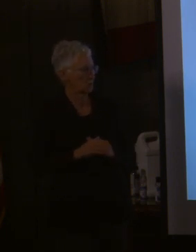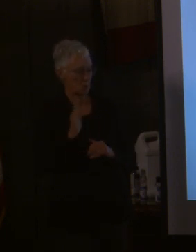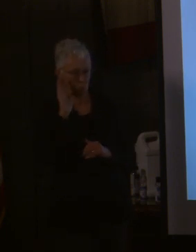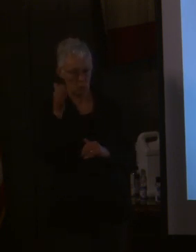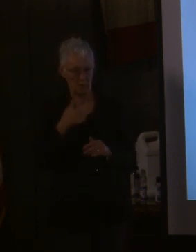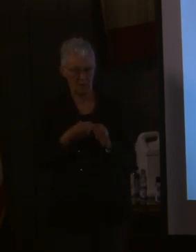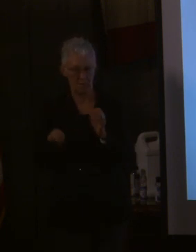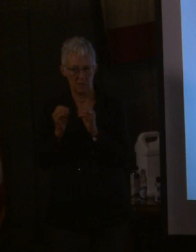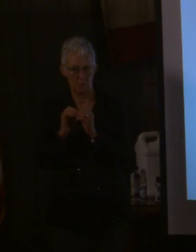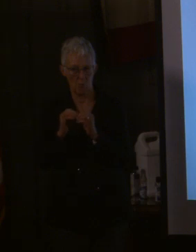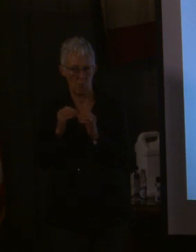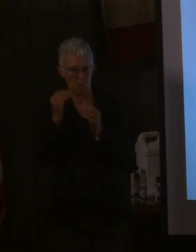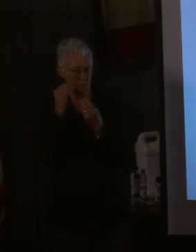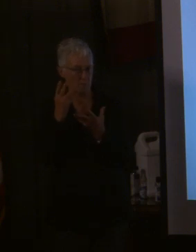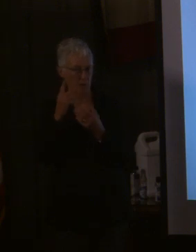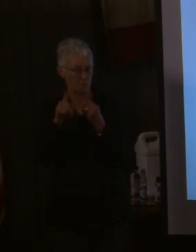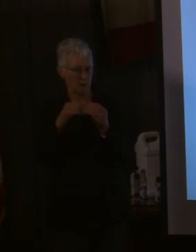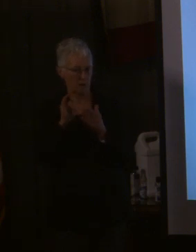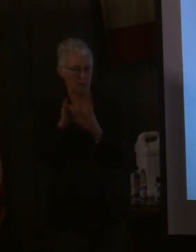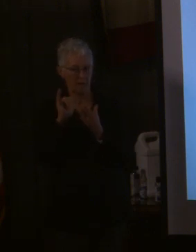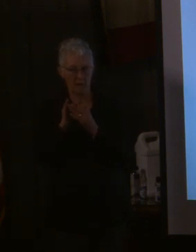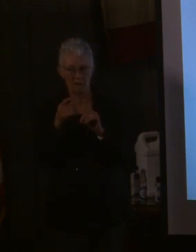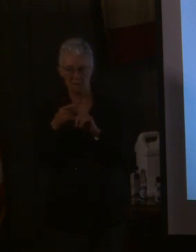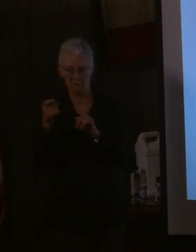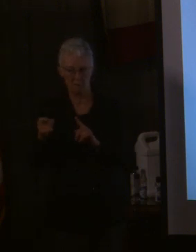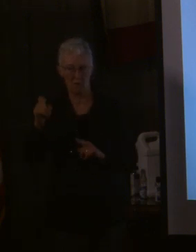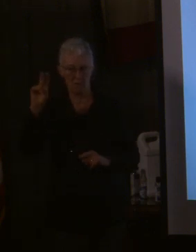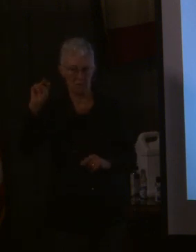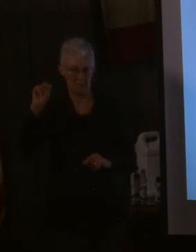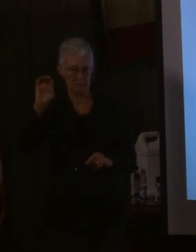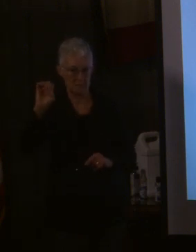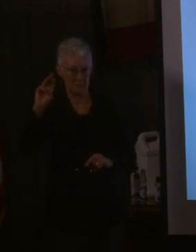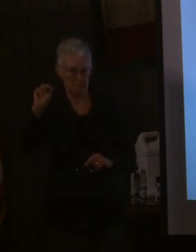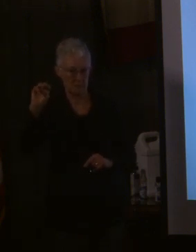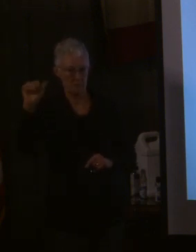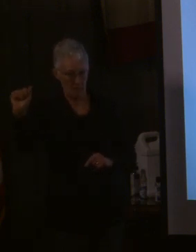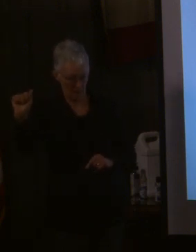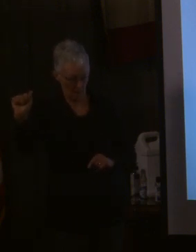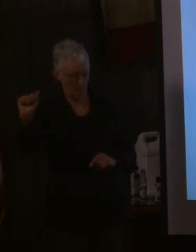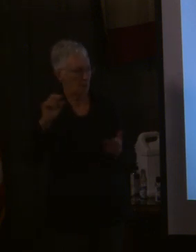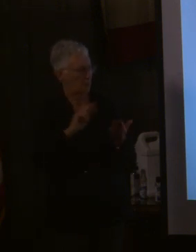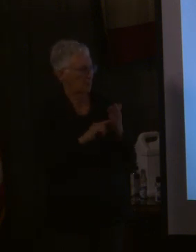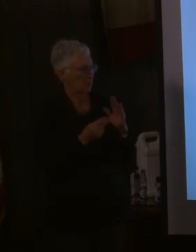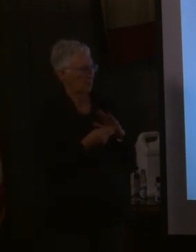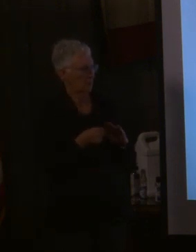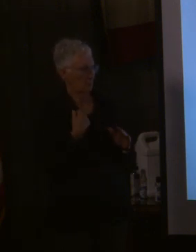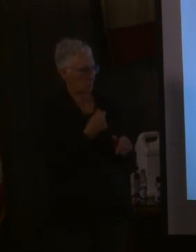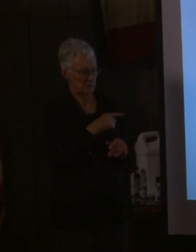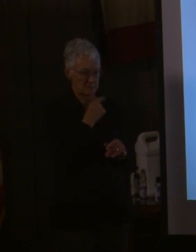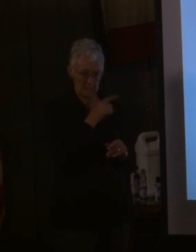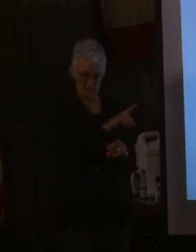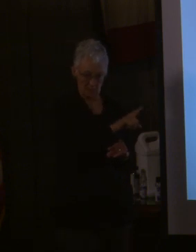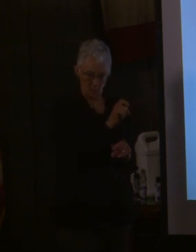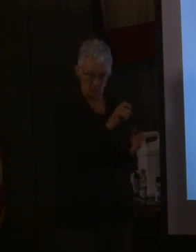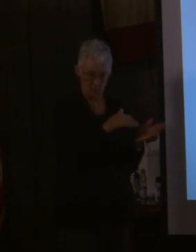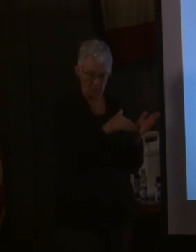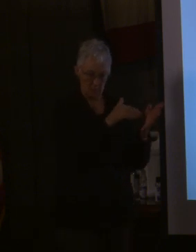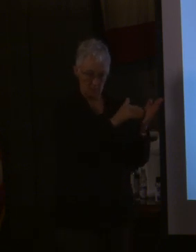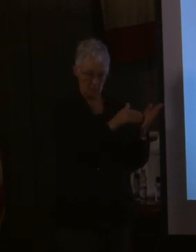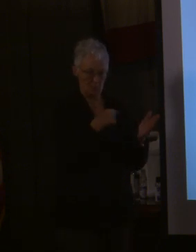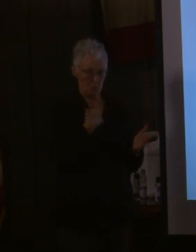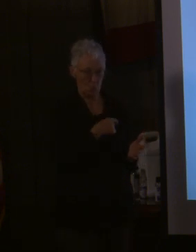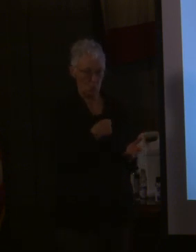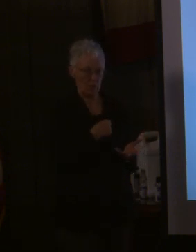available, provided by NEMA, but just again, what that will do is help us get to that. We'd originally said $100 million, we budgeted